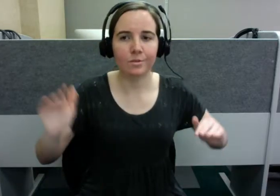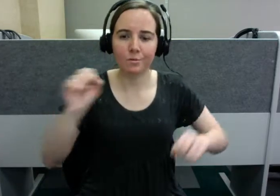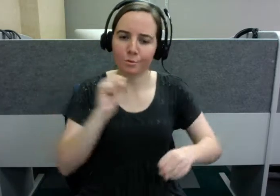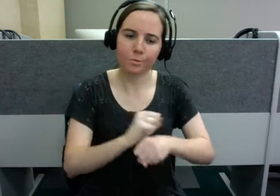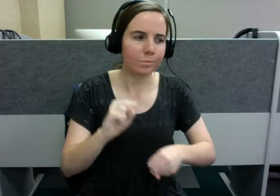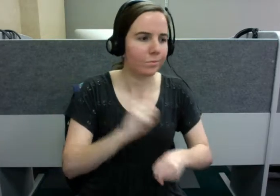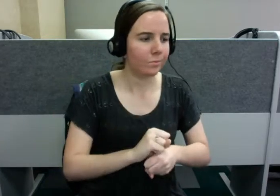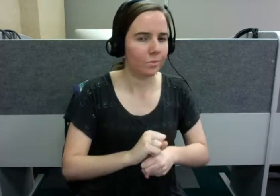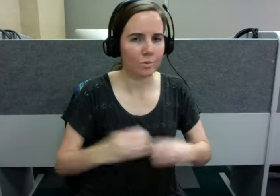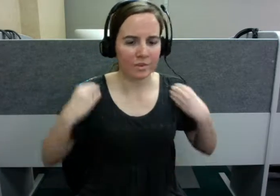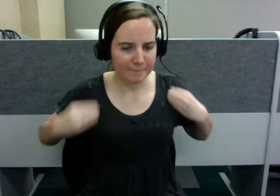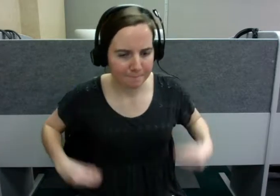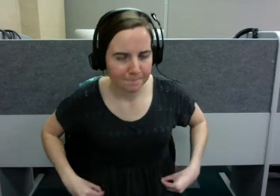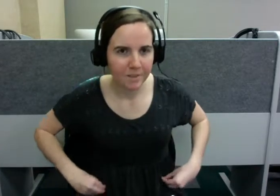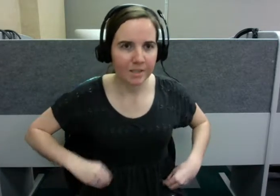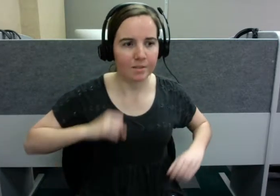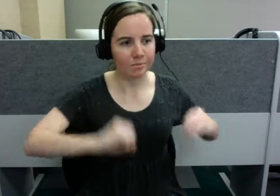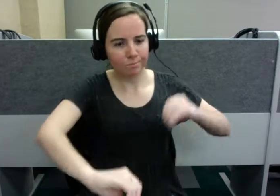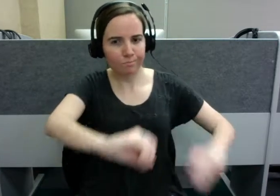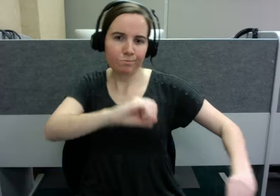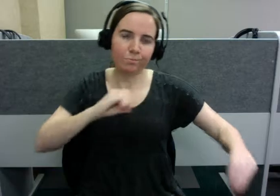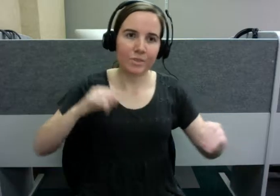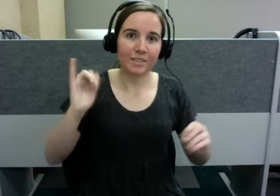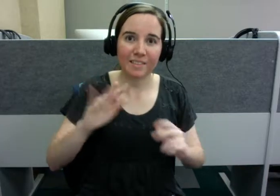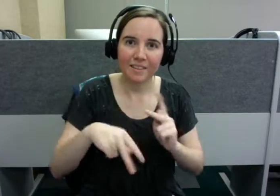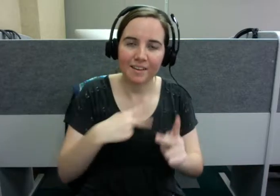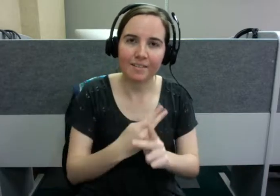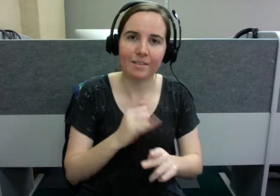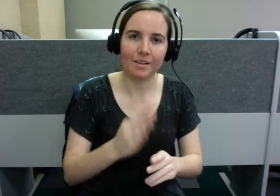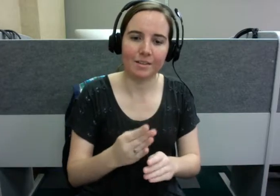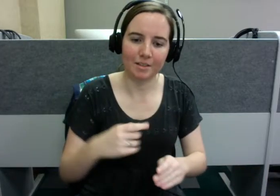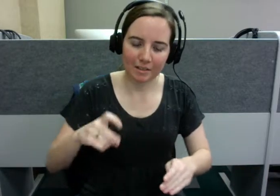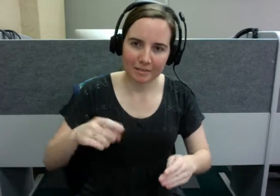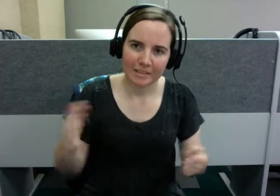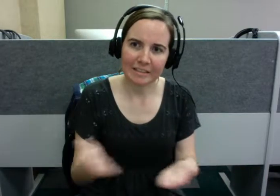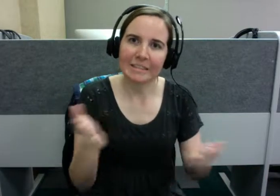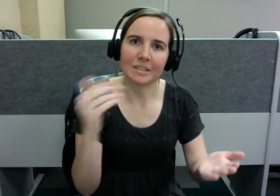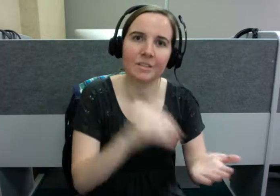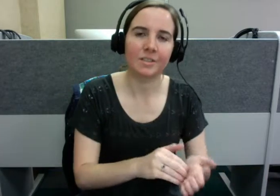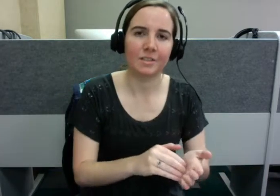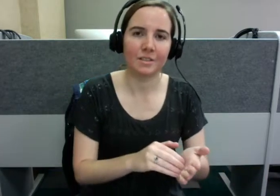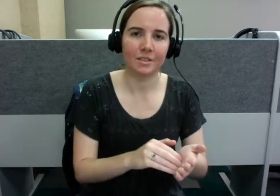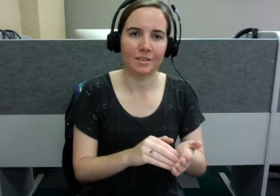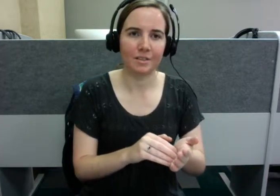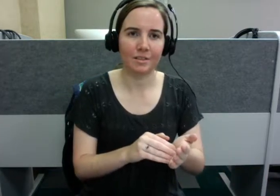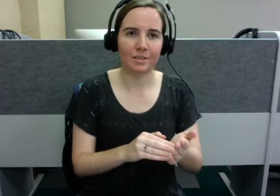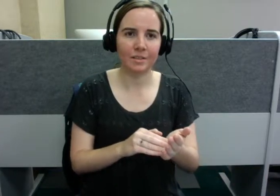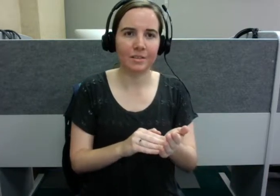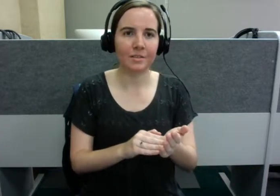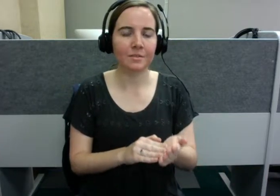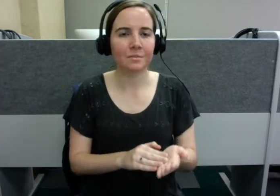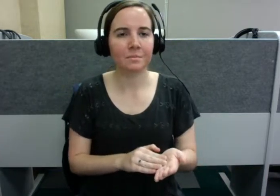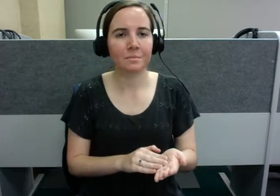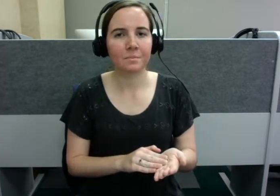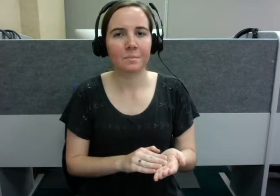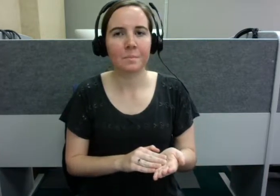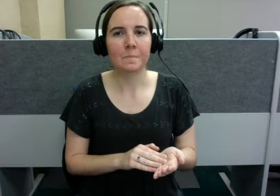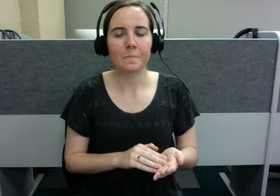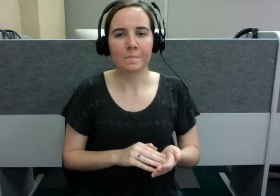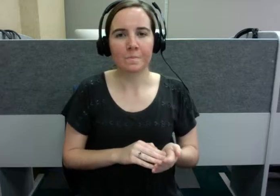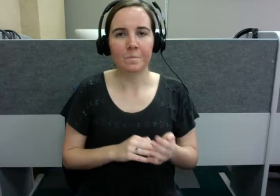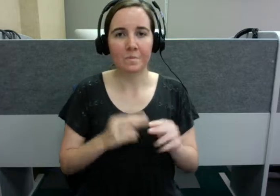little. Barack wants to create 2.5 million jobs. The infrastructure is a huge deal. This war on work that I suppose